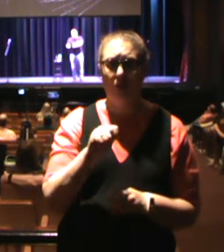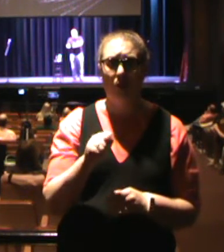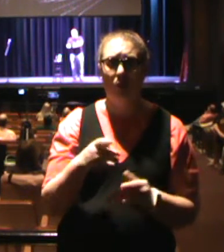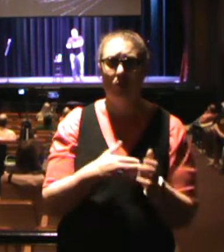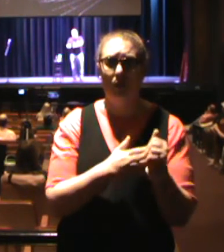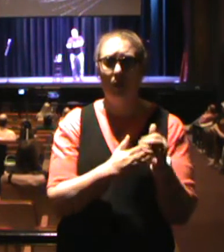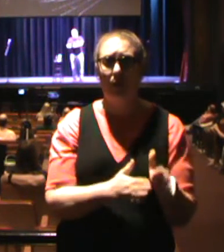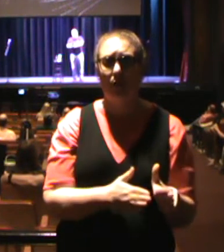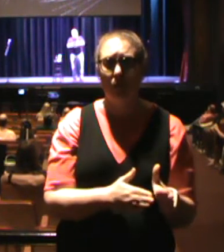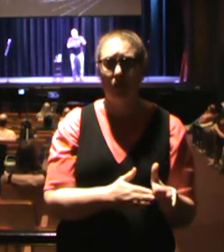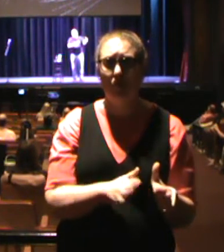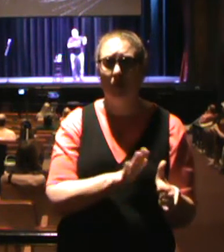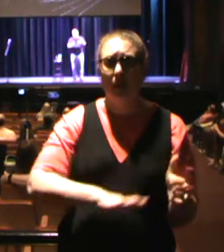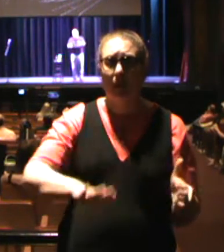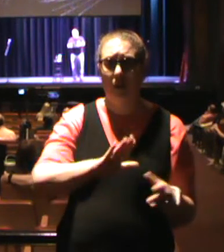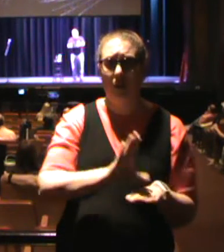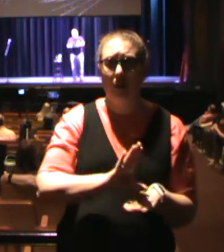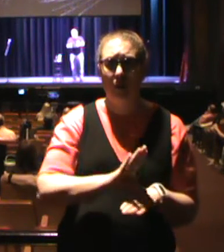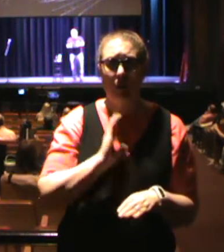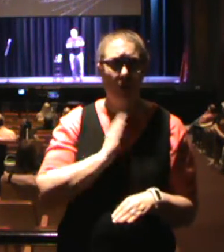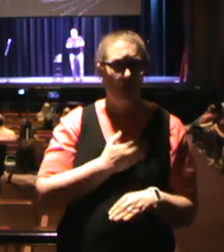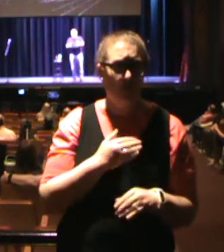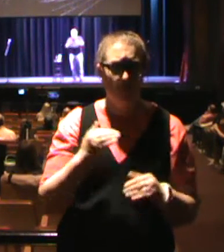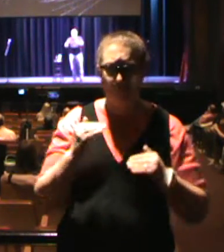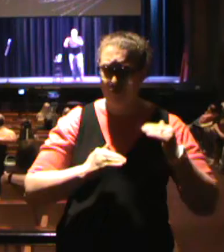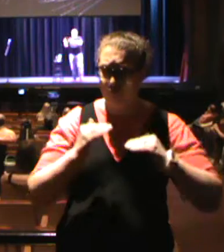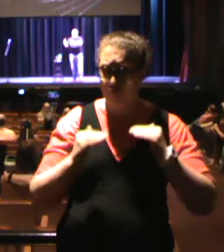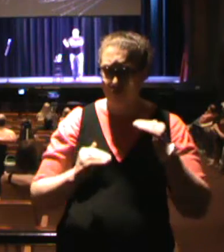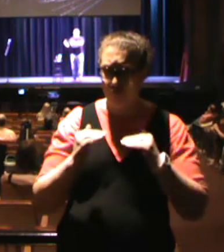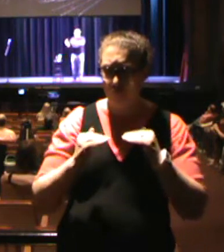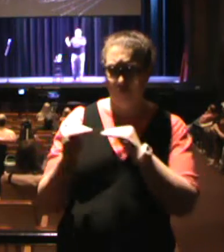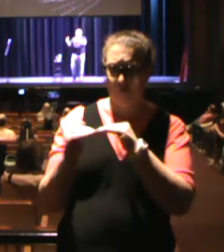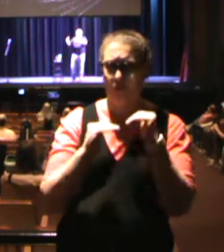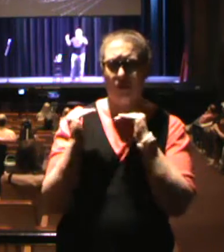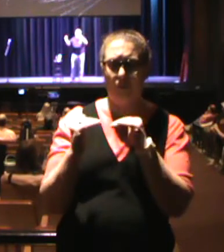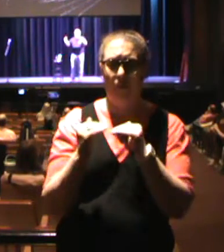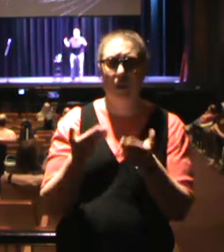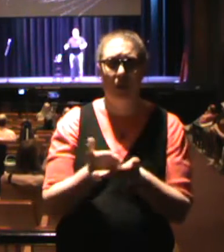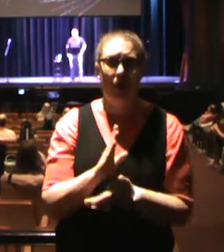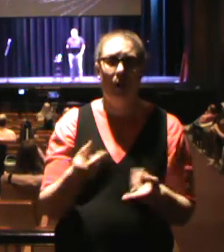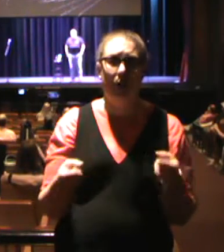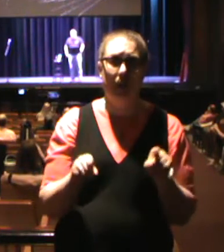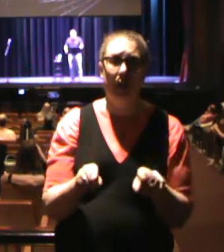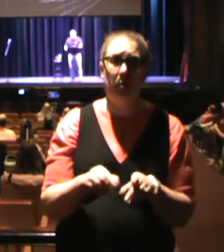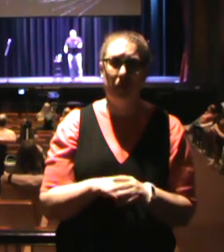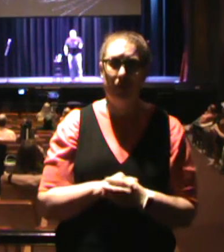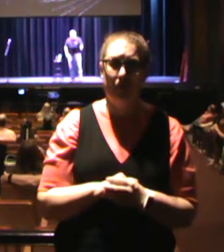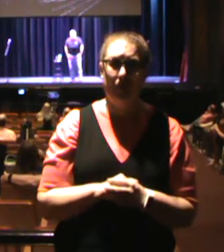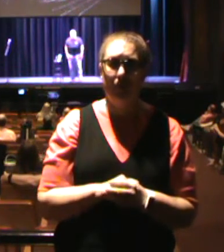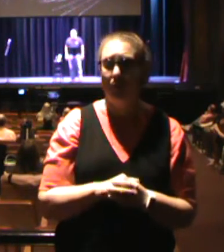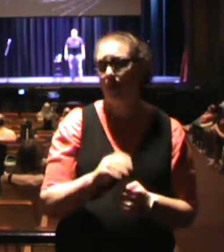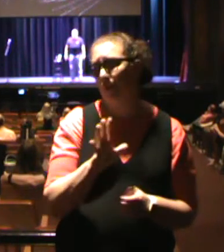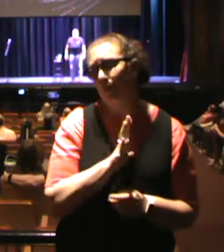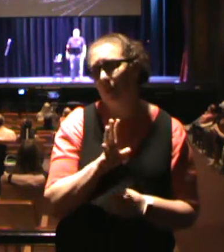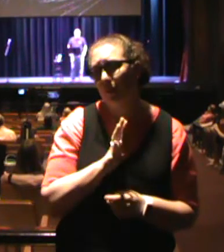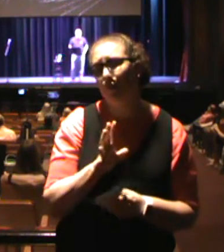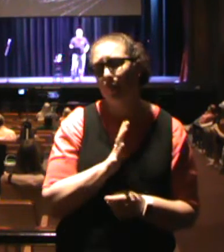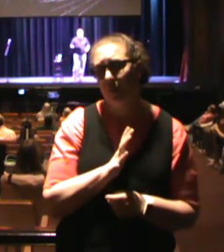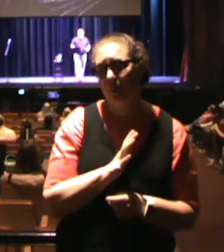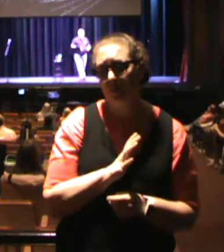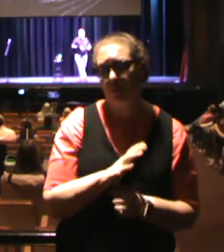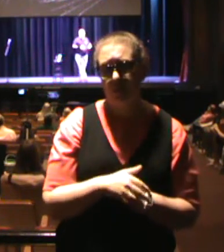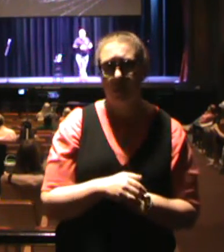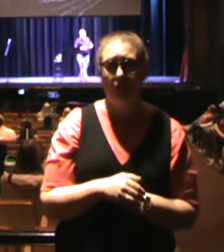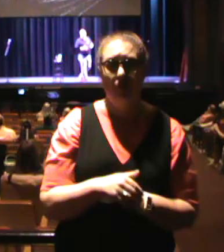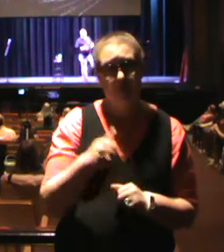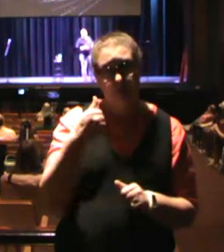And we justify it. We justify the actions. We allow it to happen into the church. If we're like, it's okay. And it